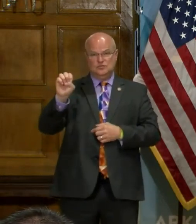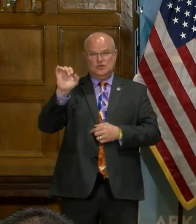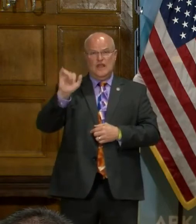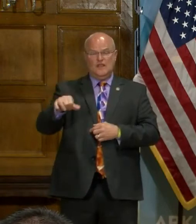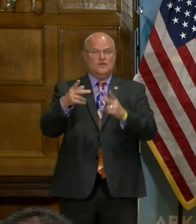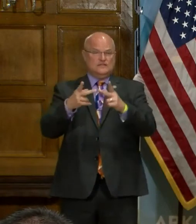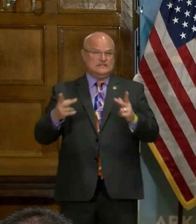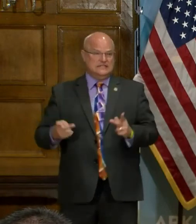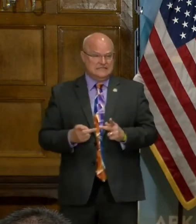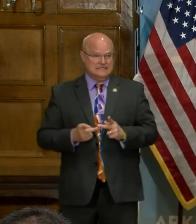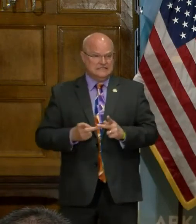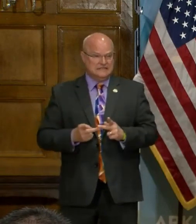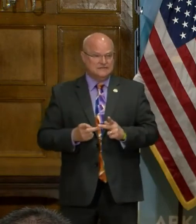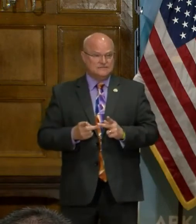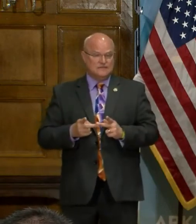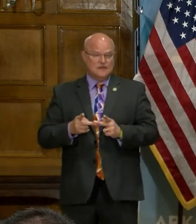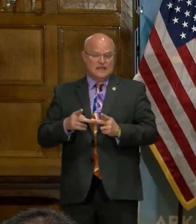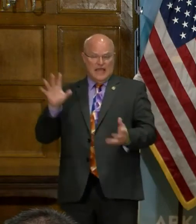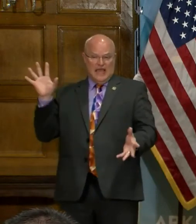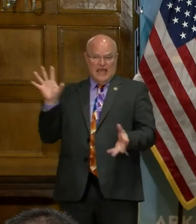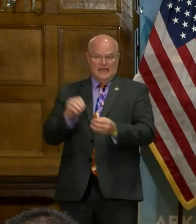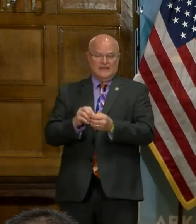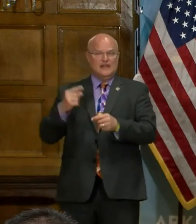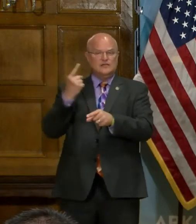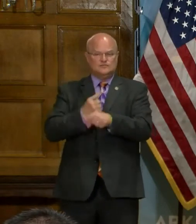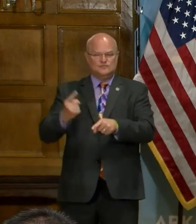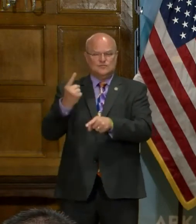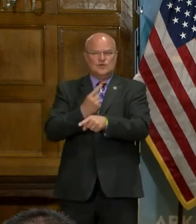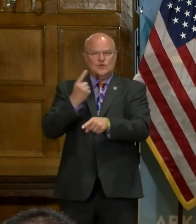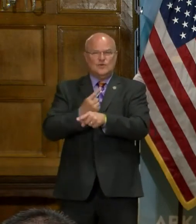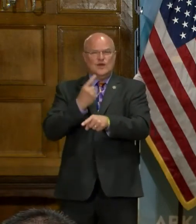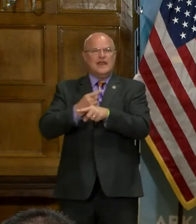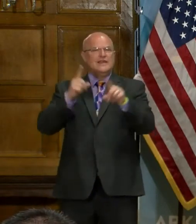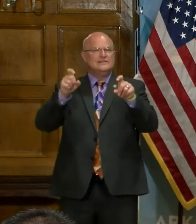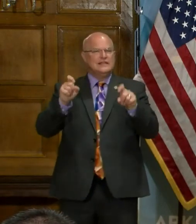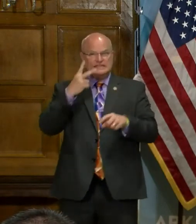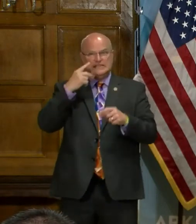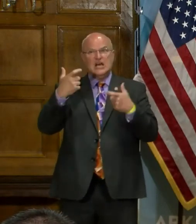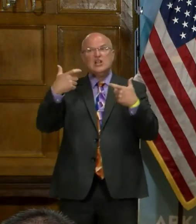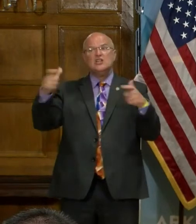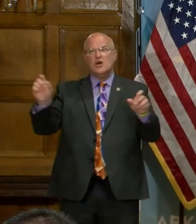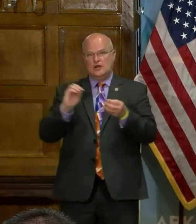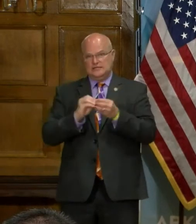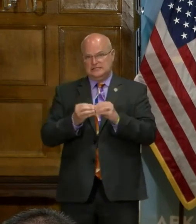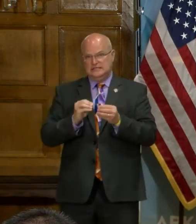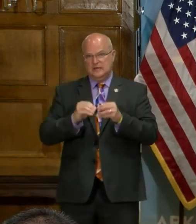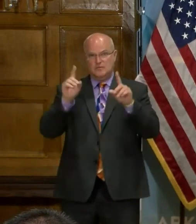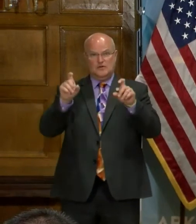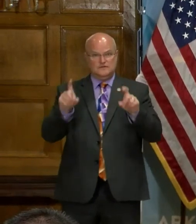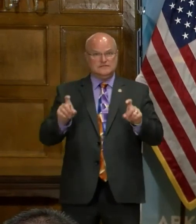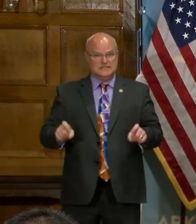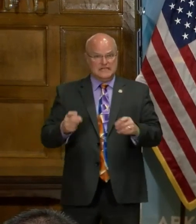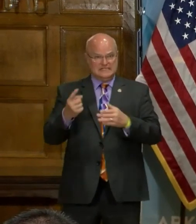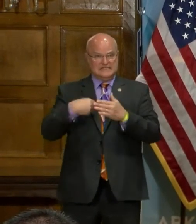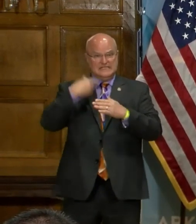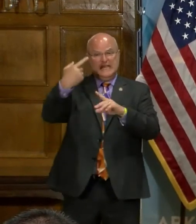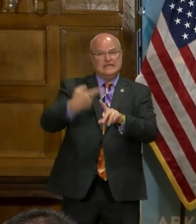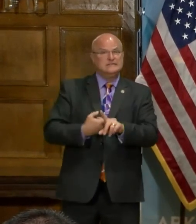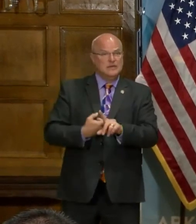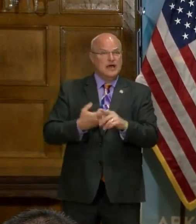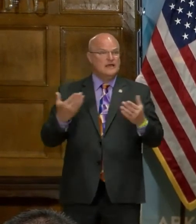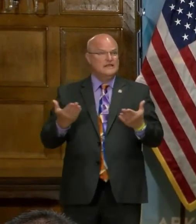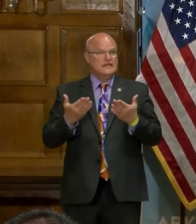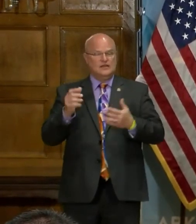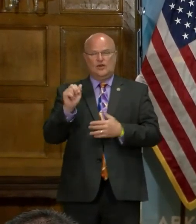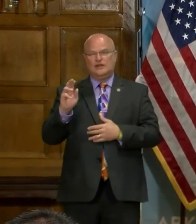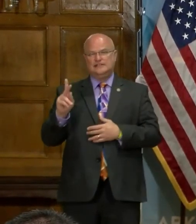those facilities. If you add to that, of course, our routine testing, you're going to see a very large number of tests next month